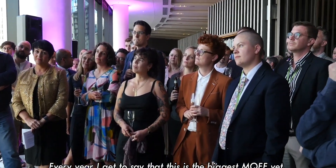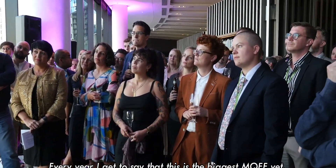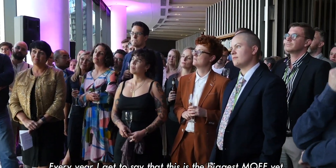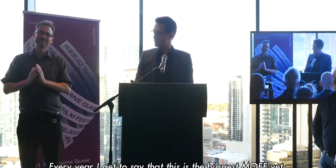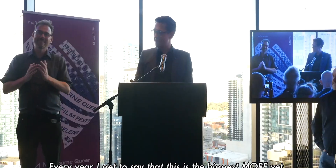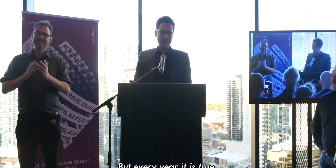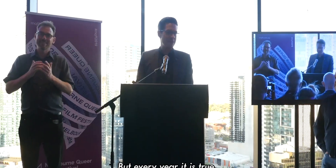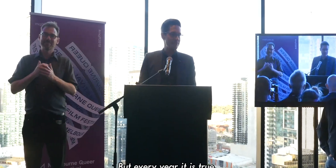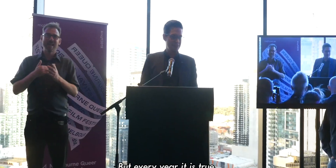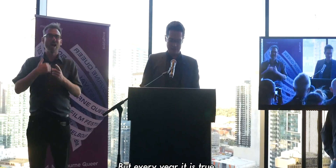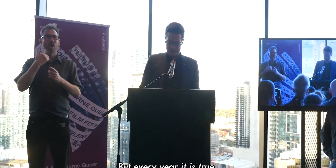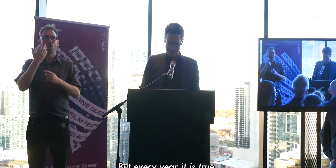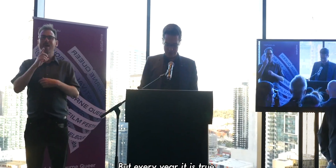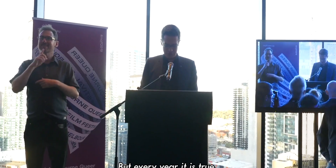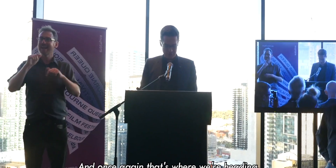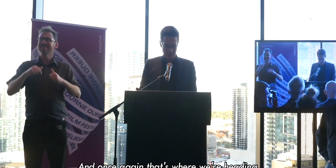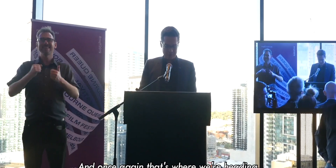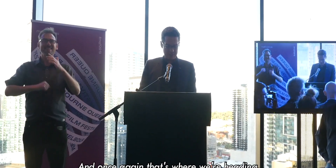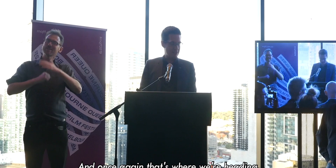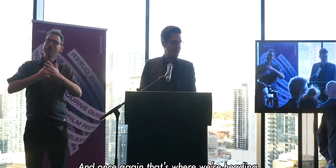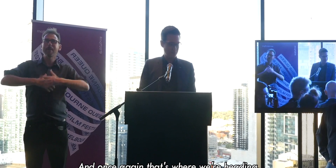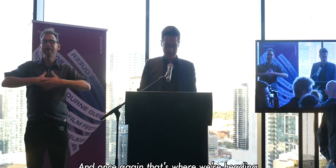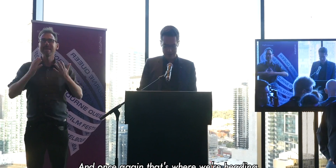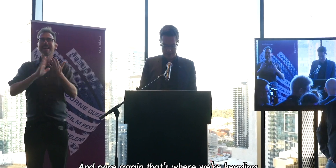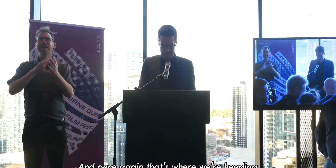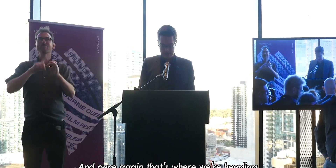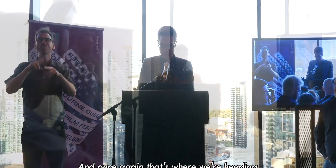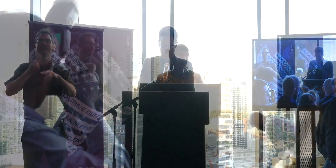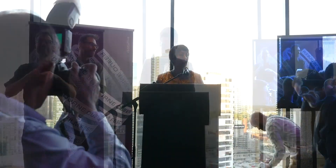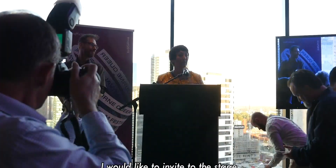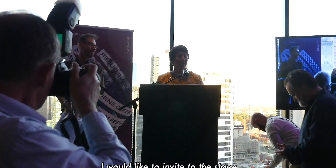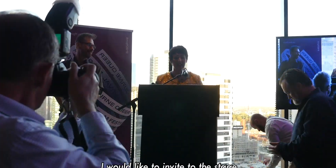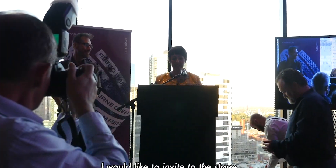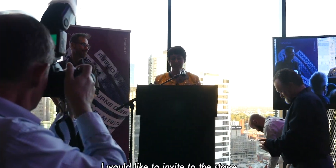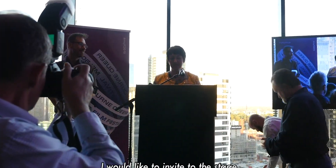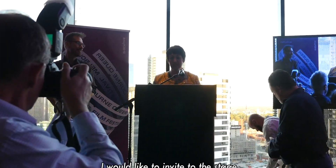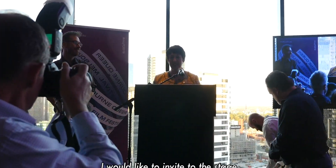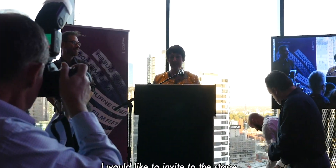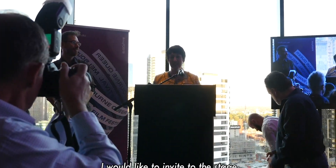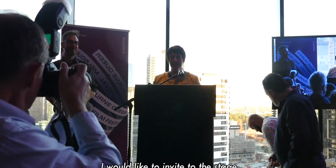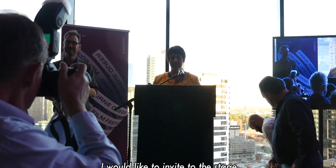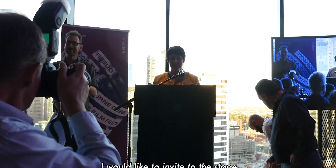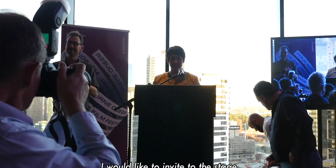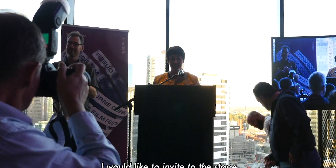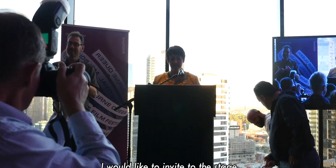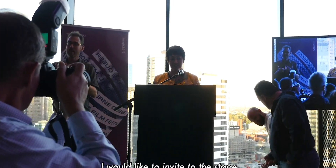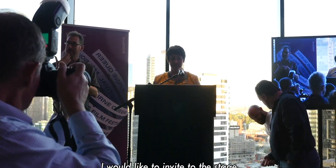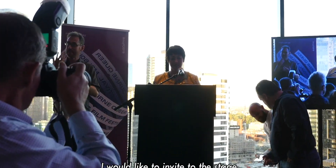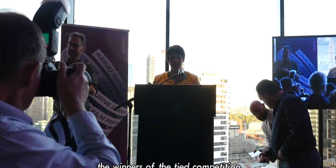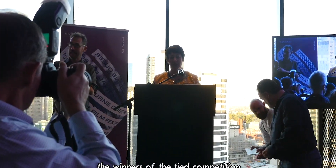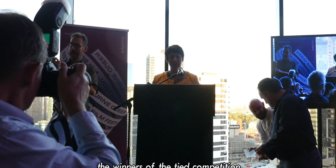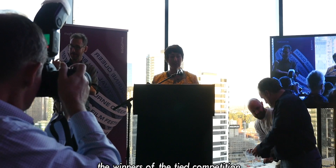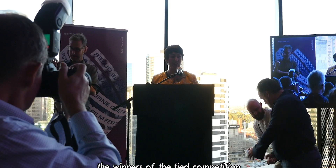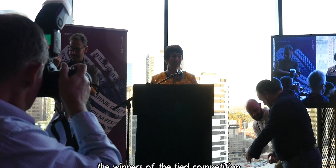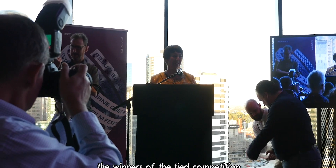biggest MQFF yet, but every year it is true, and once again, that's where we're heading. I would like to invite to the stage